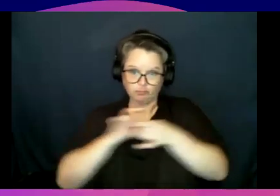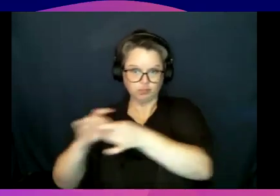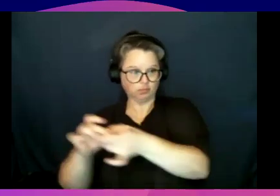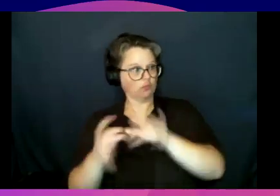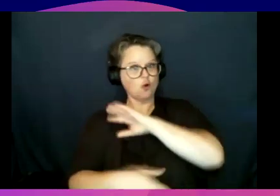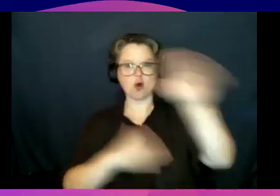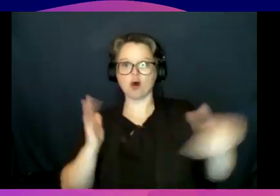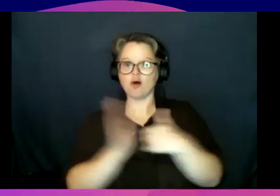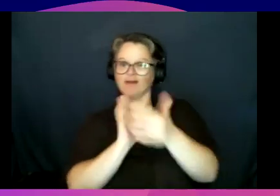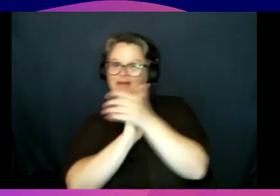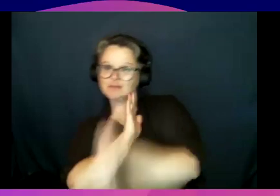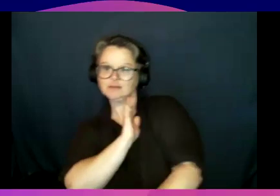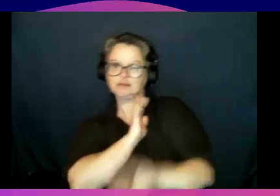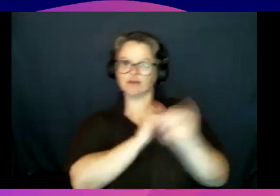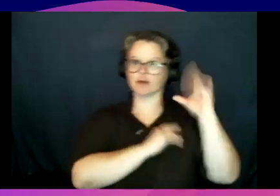but also our staff.